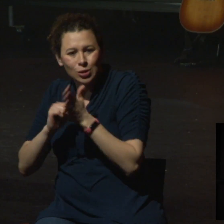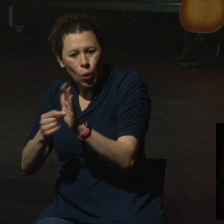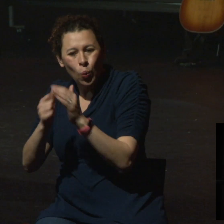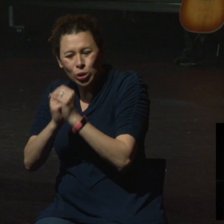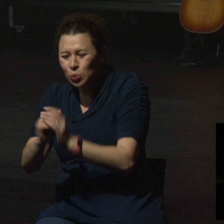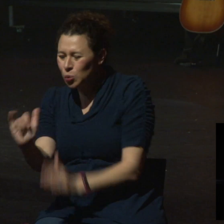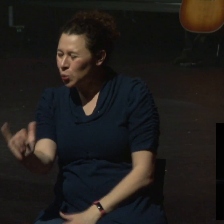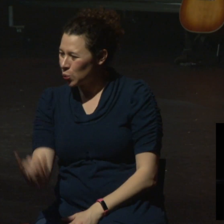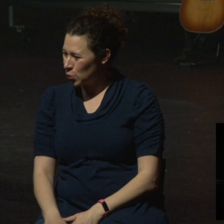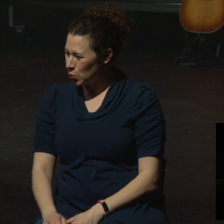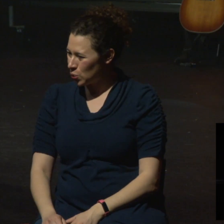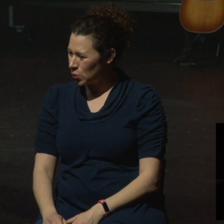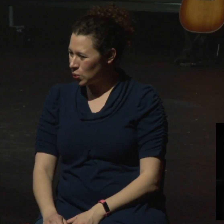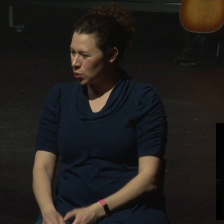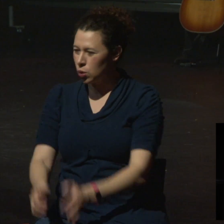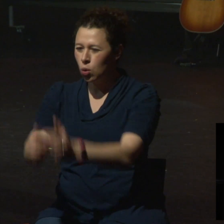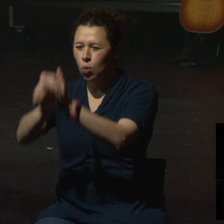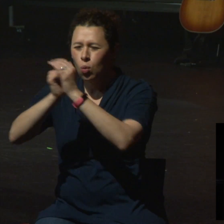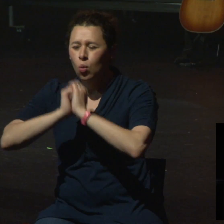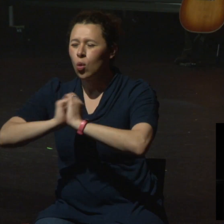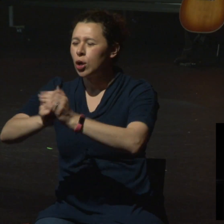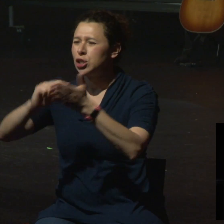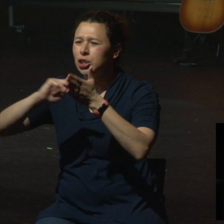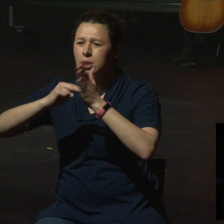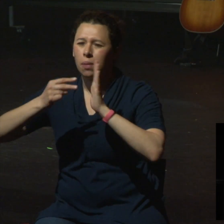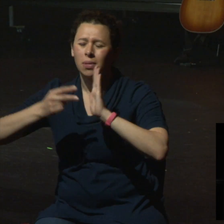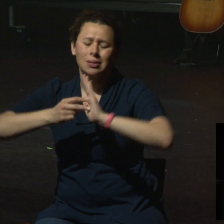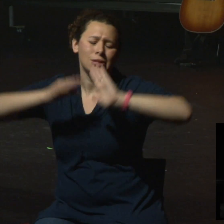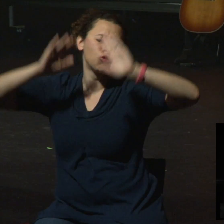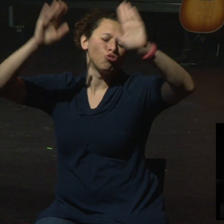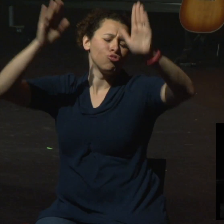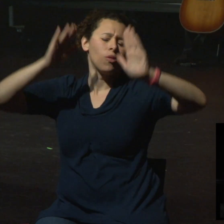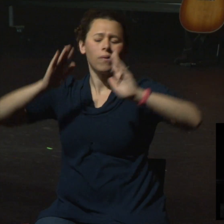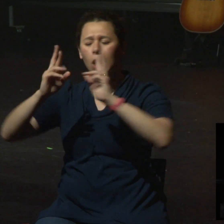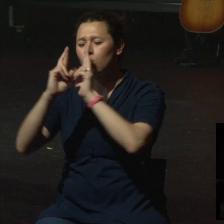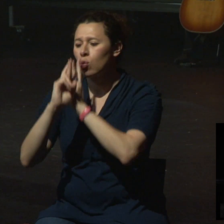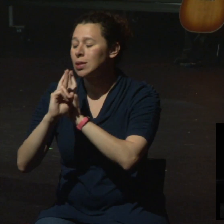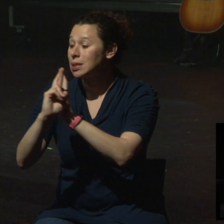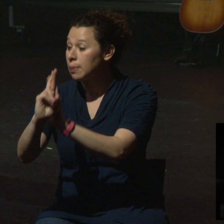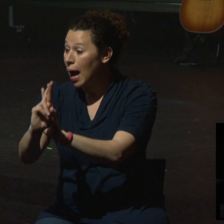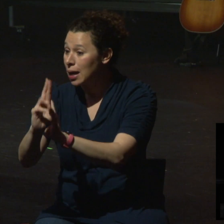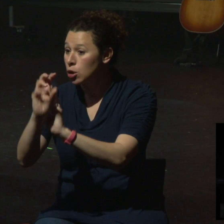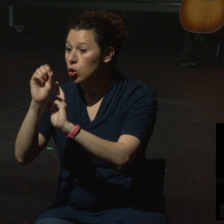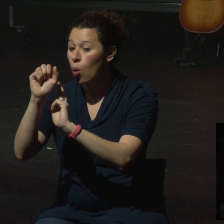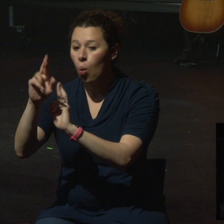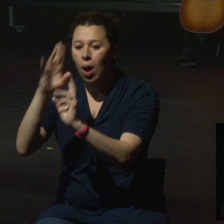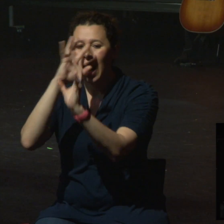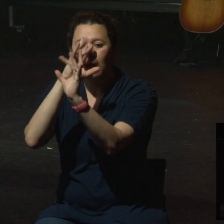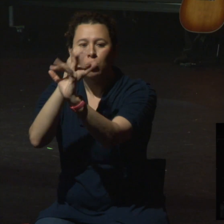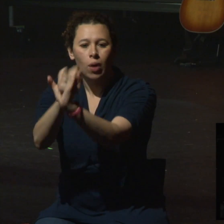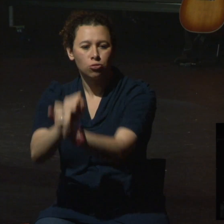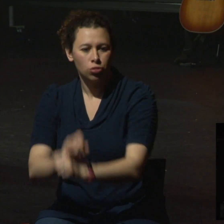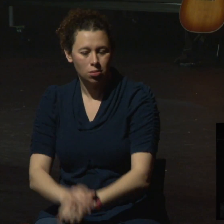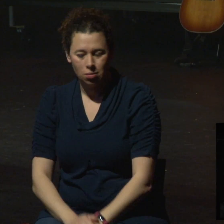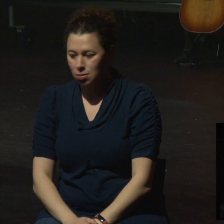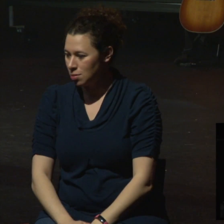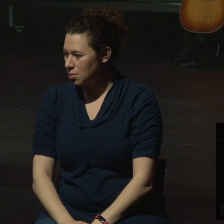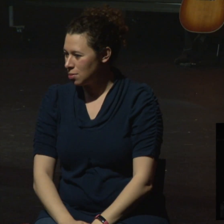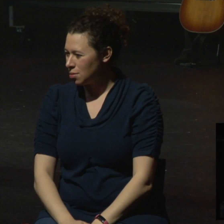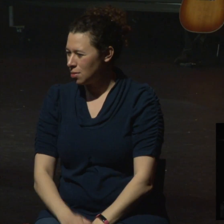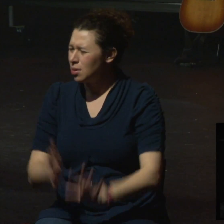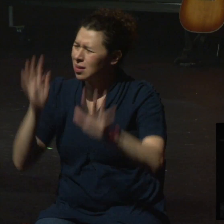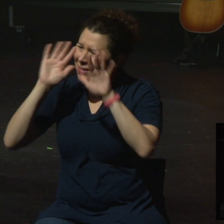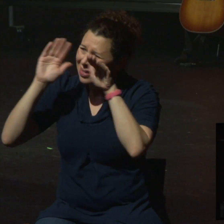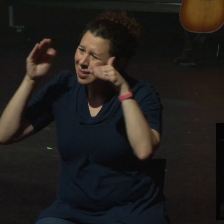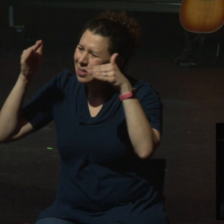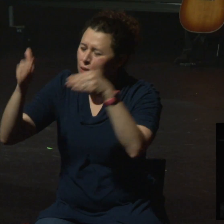means extravagant respect or admiration. It means devotion to a being or an object